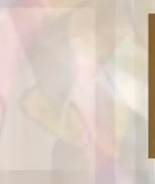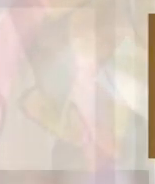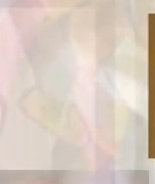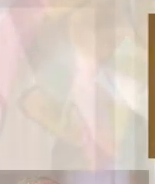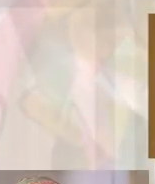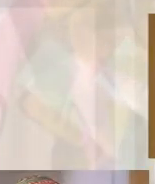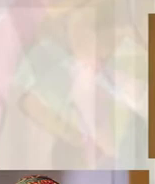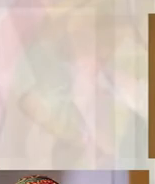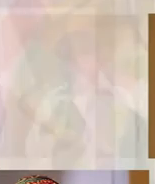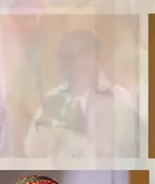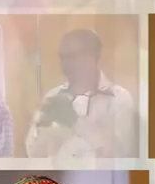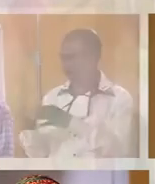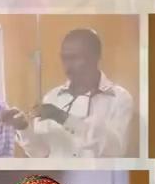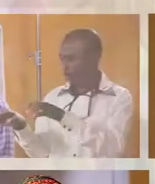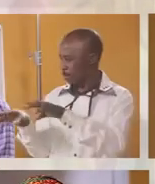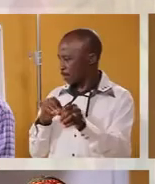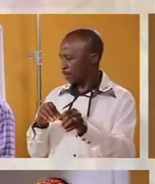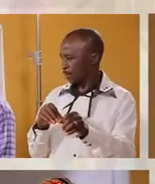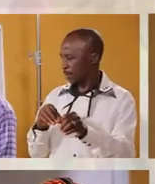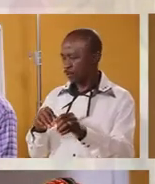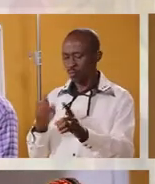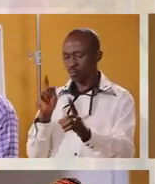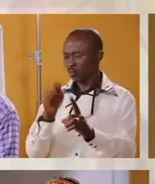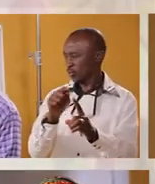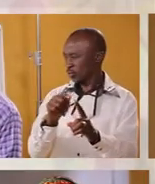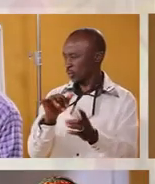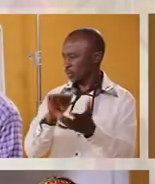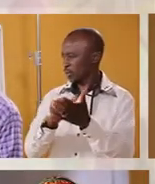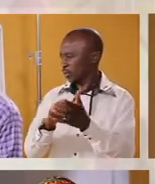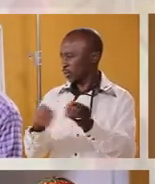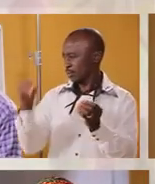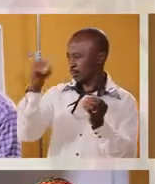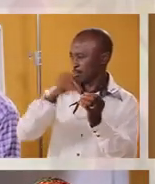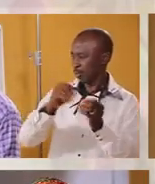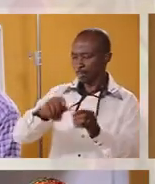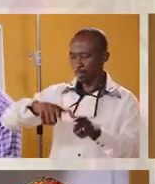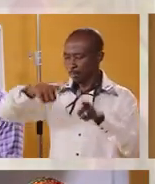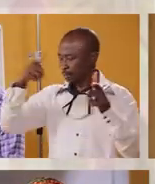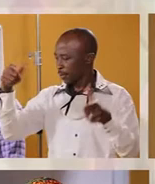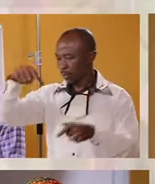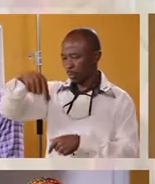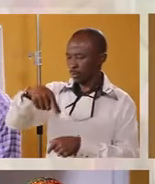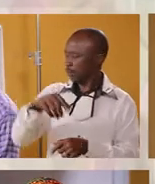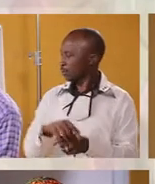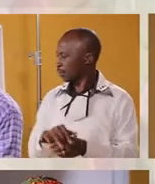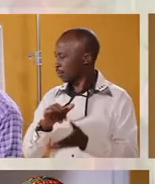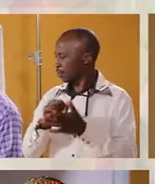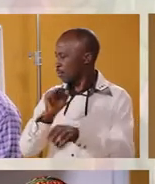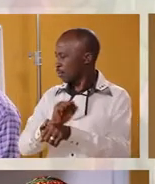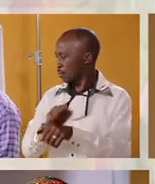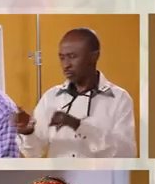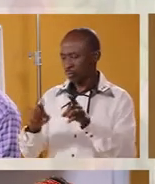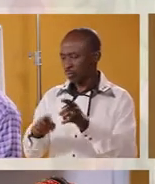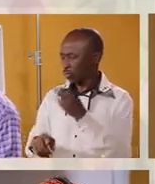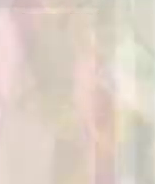the next point. We should ensure whatever we see is clear. That means work is being done.